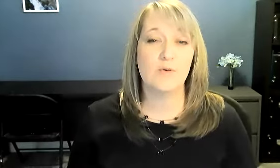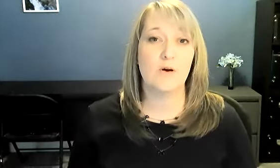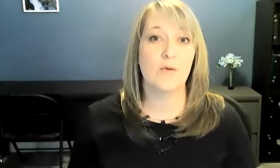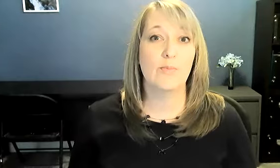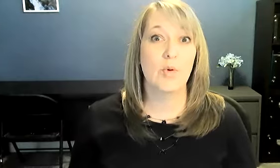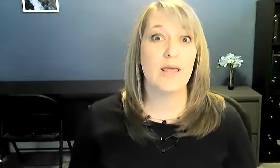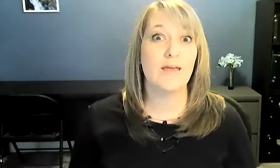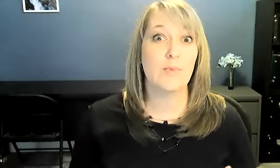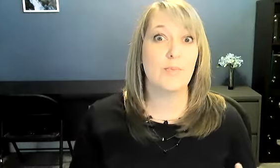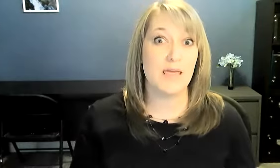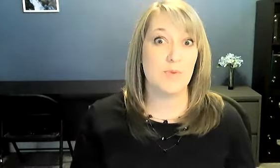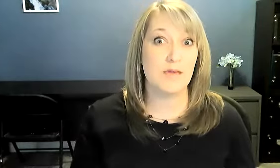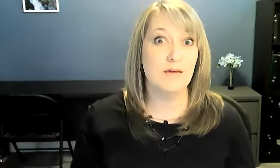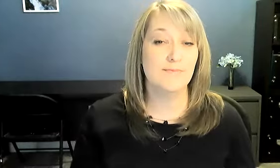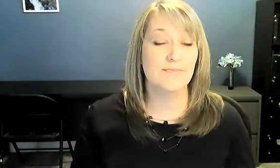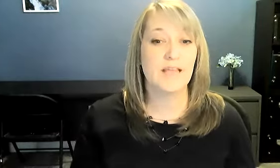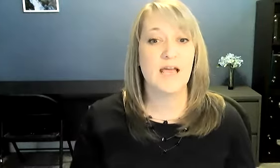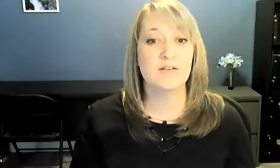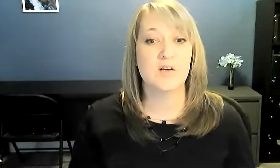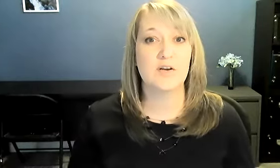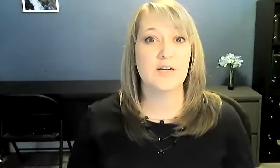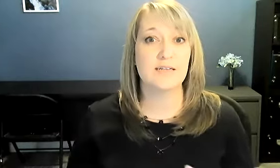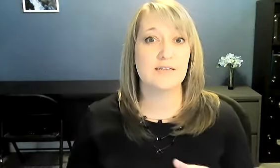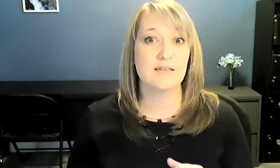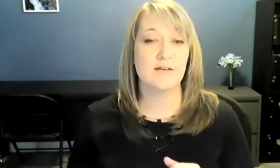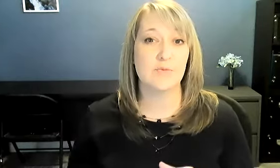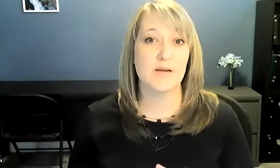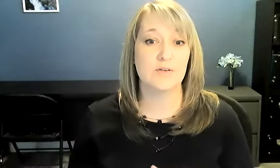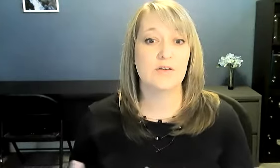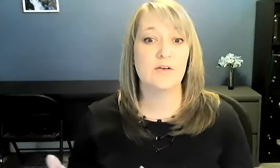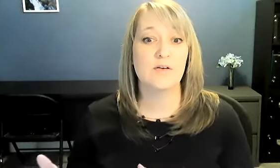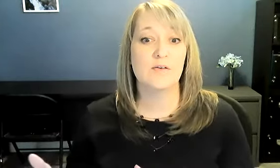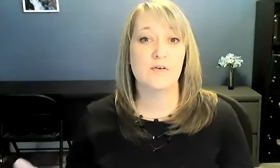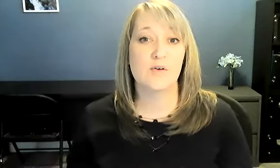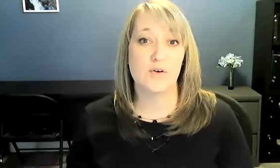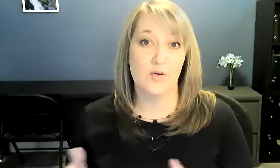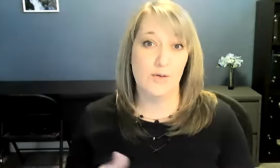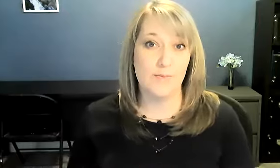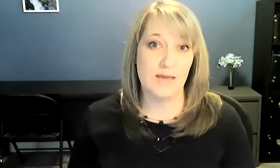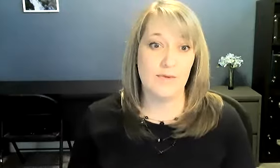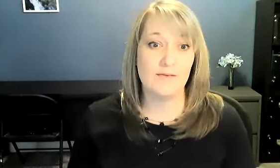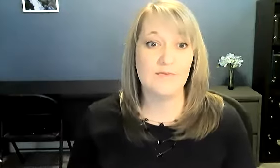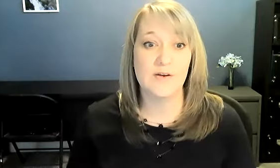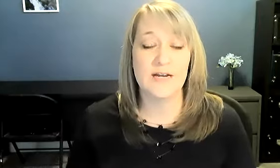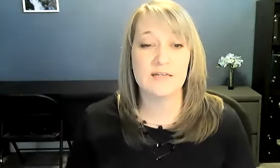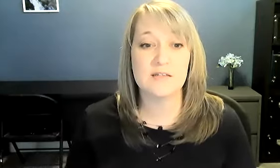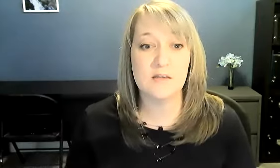for boy, baby, and daughter is the compound girl, baby. All right,